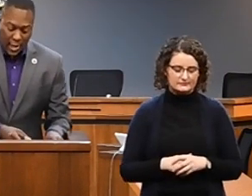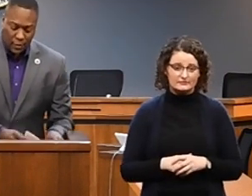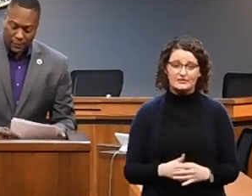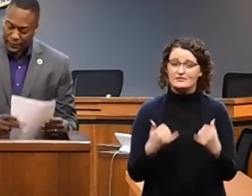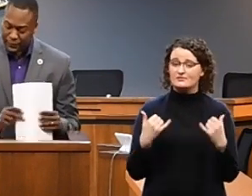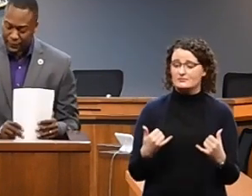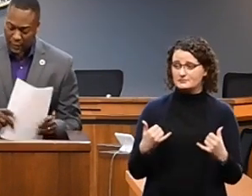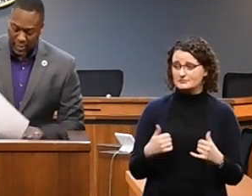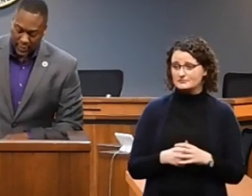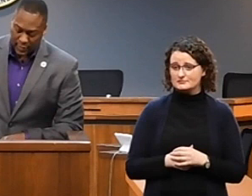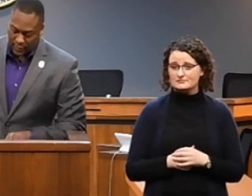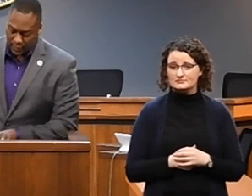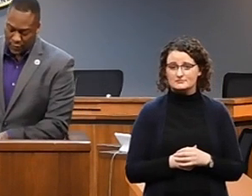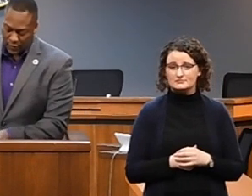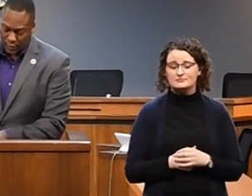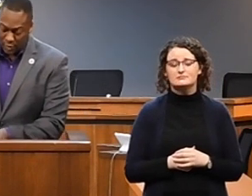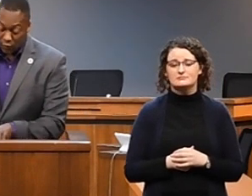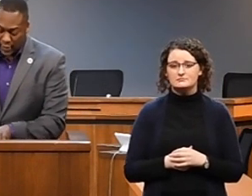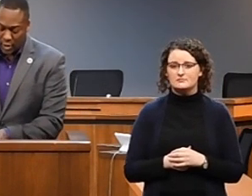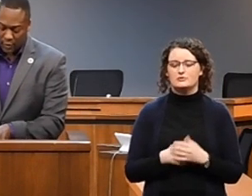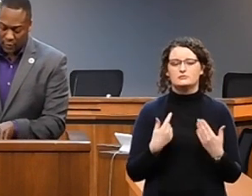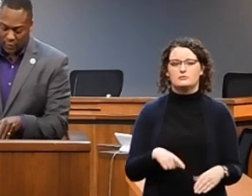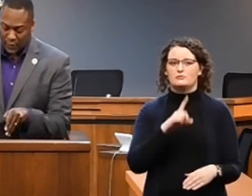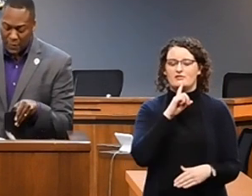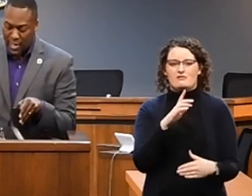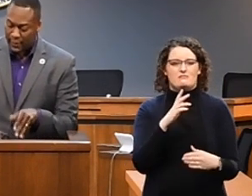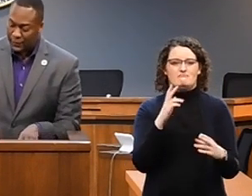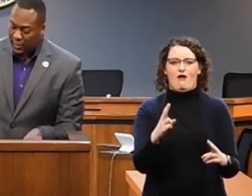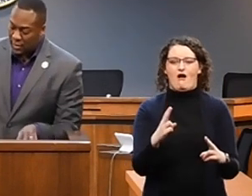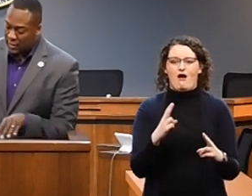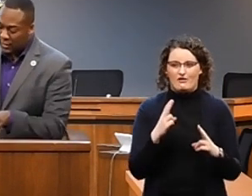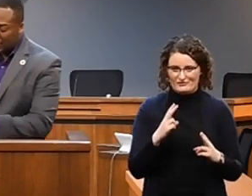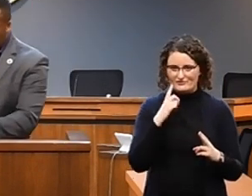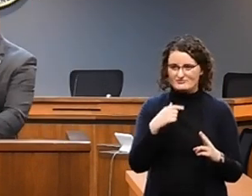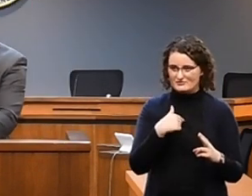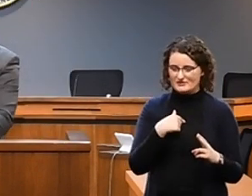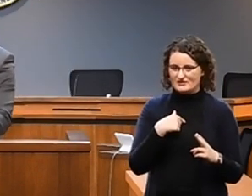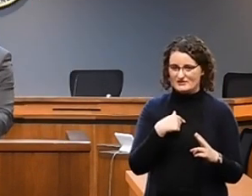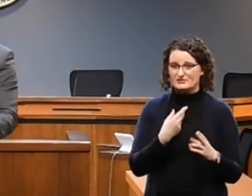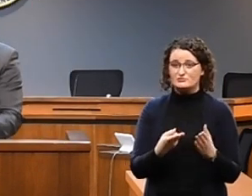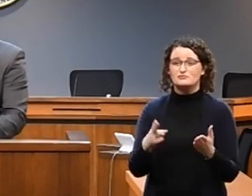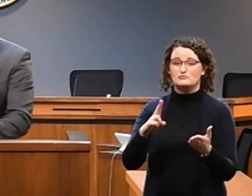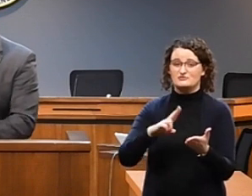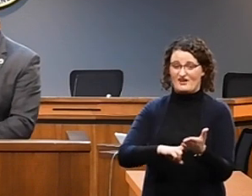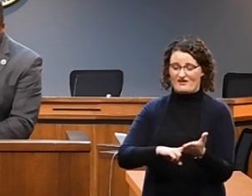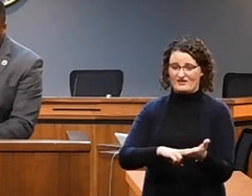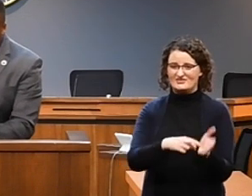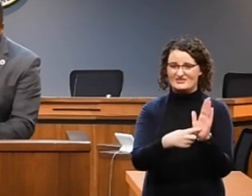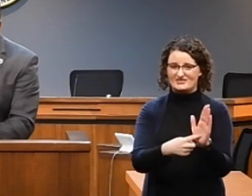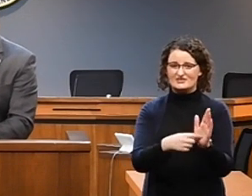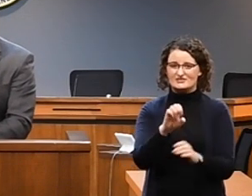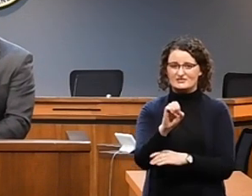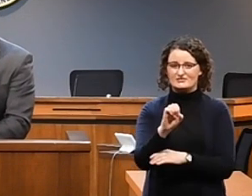And now, it is a great honor of mine to sign this